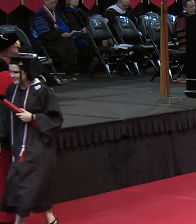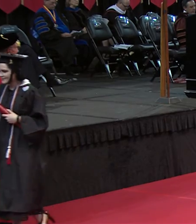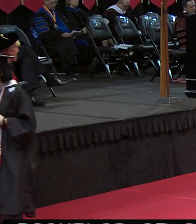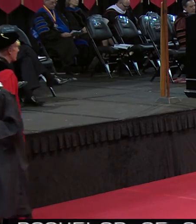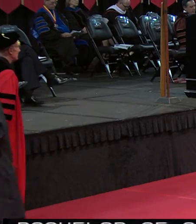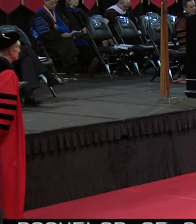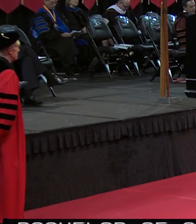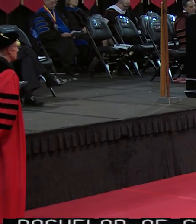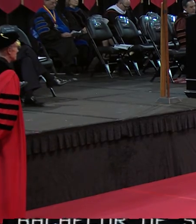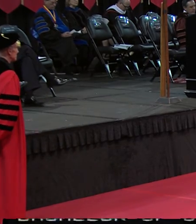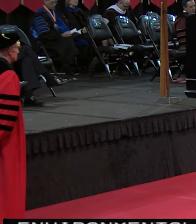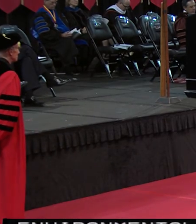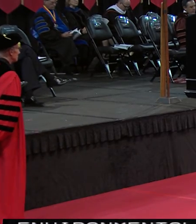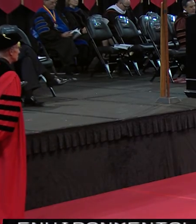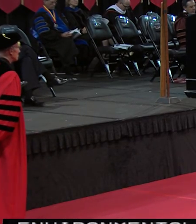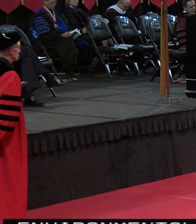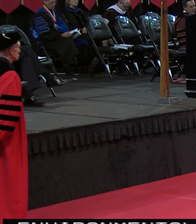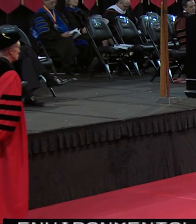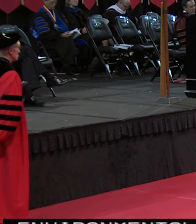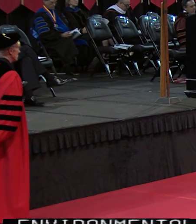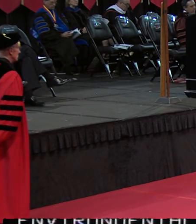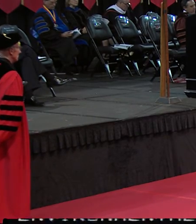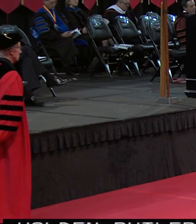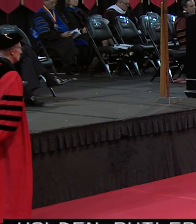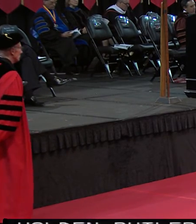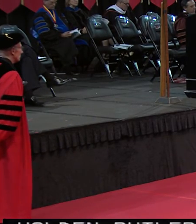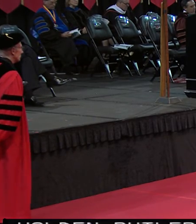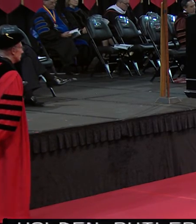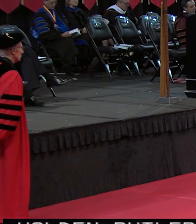For the Bachelor of Science in Chemistry,